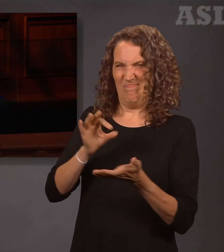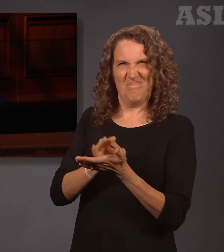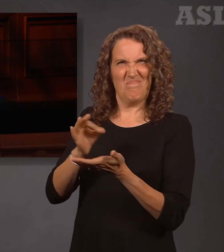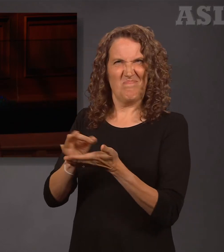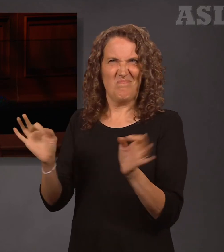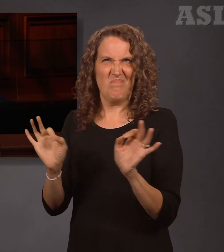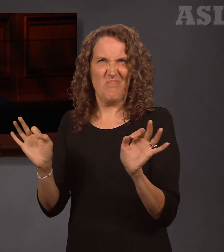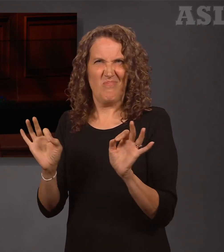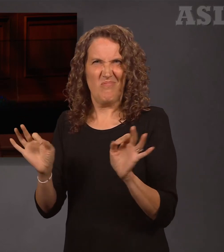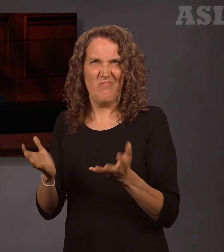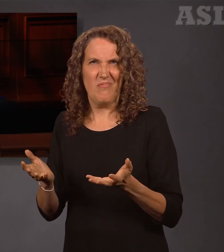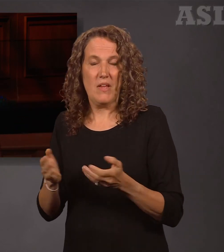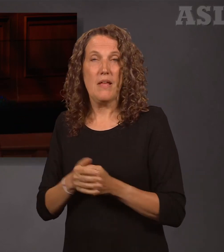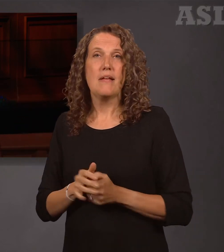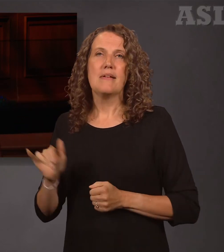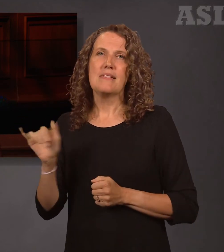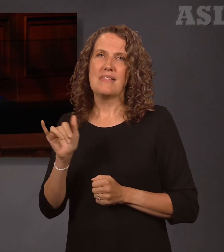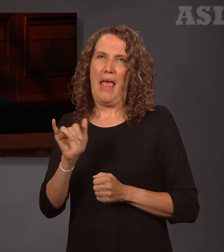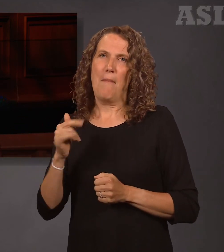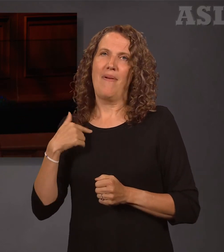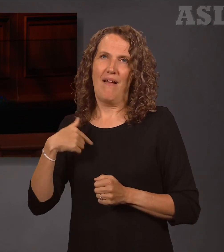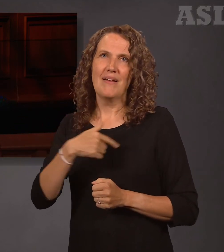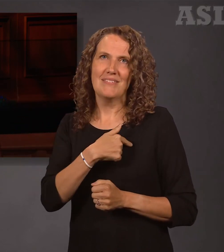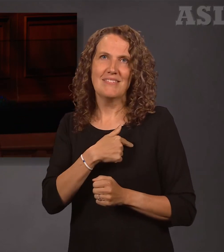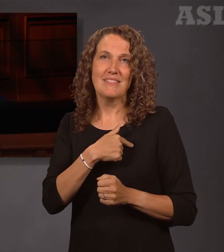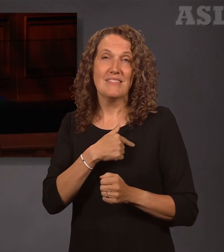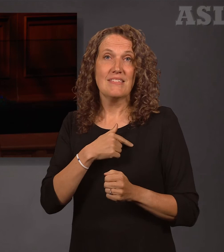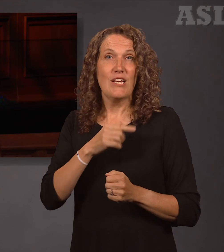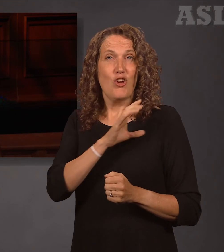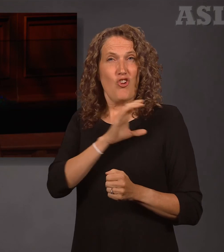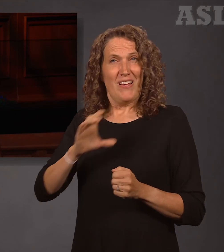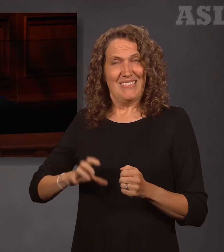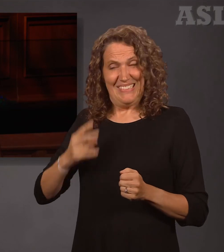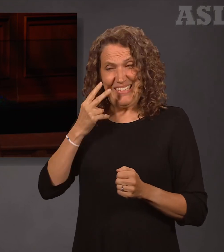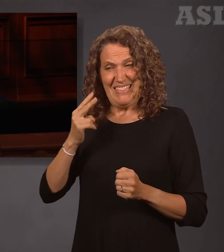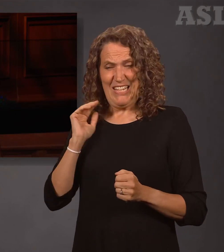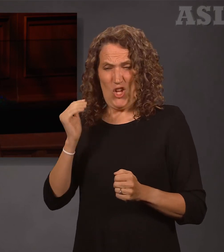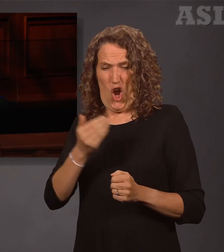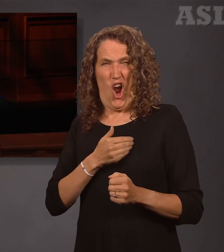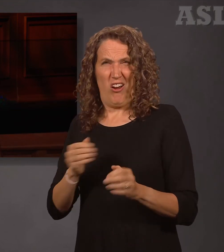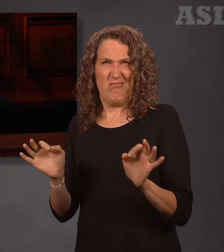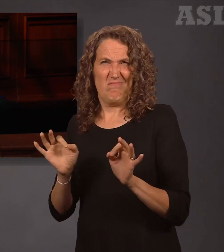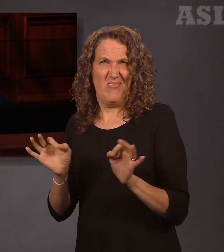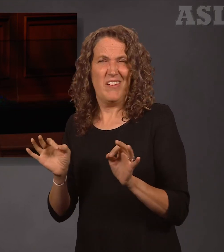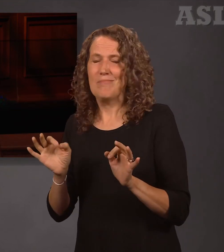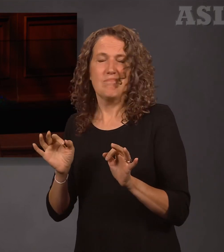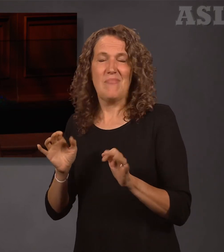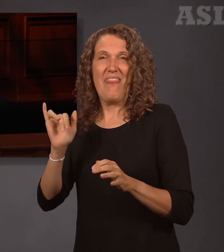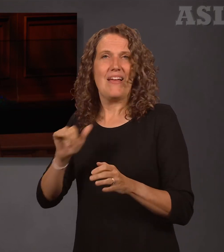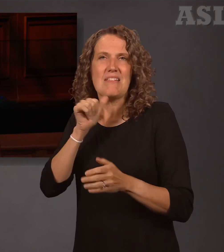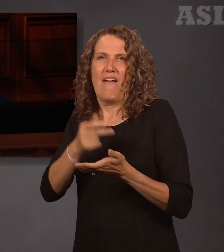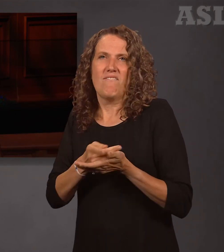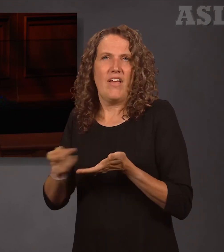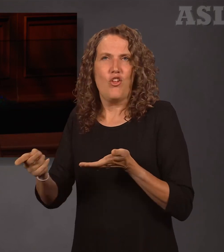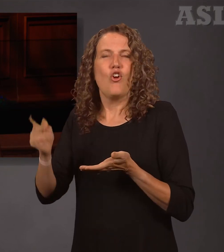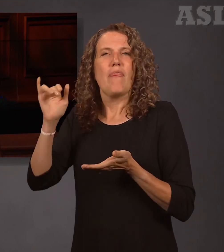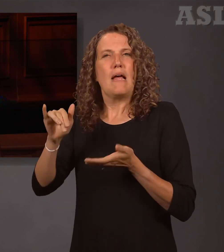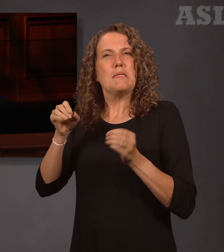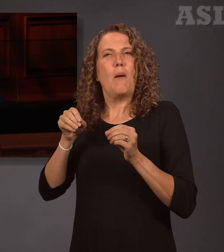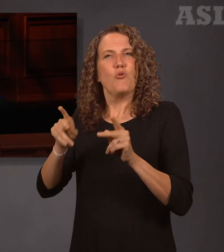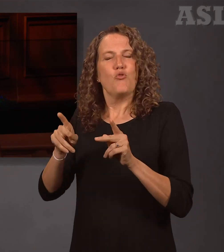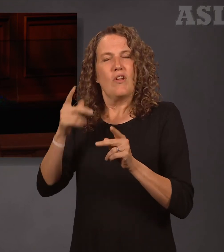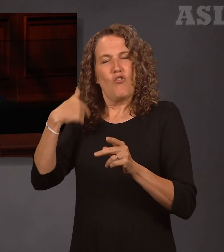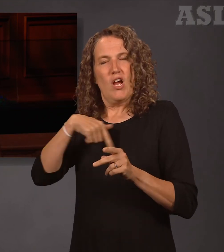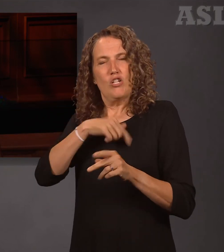is true with each of us he doesn't see our lack as failure but rather as an opportunity to exercise